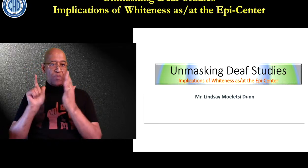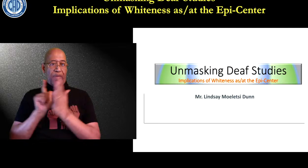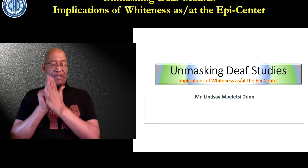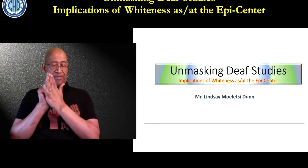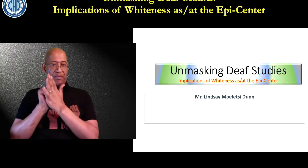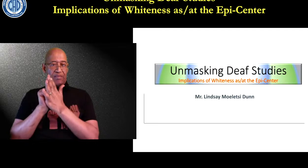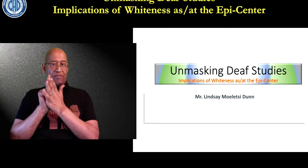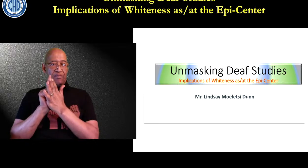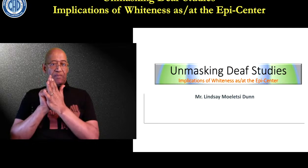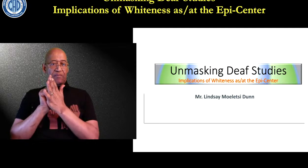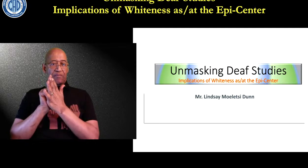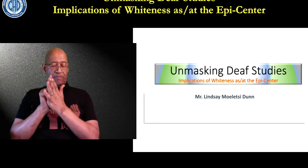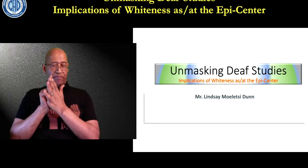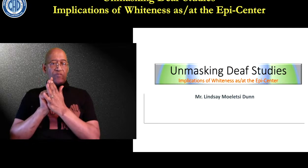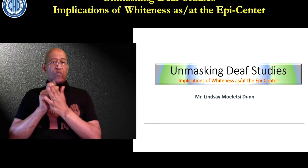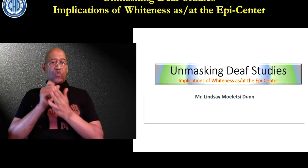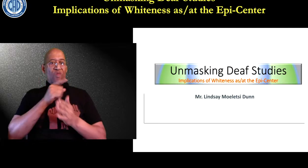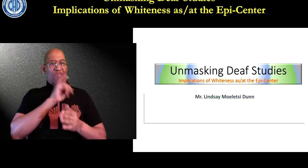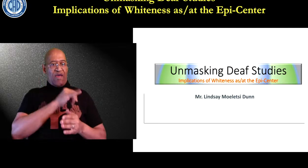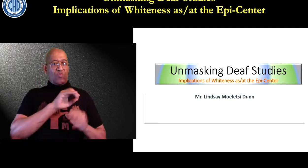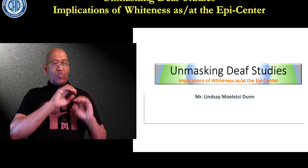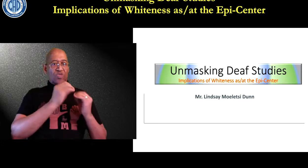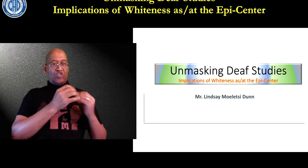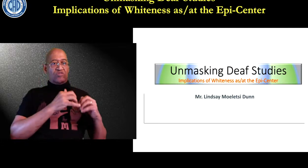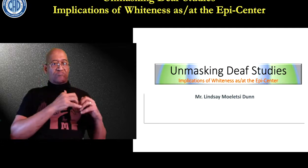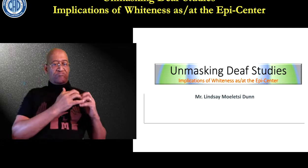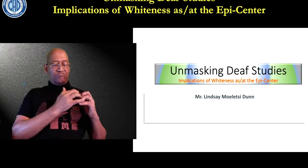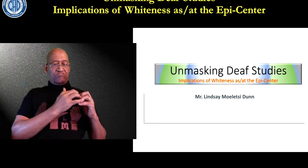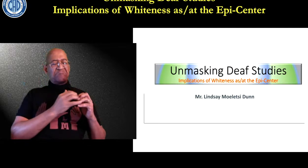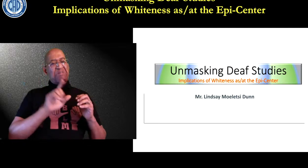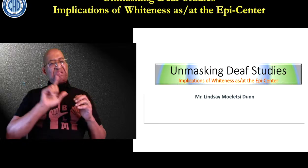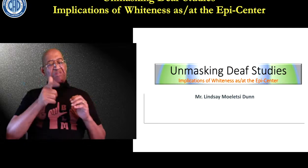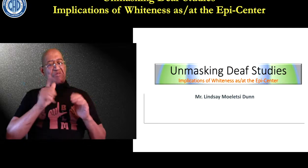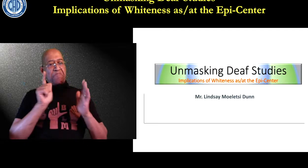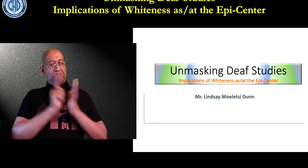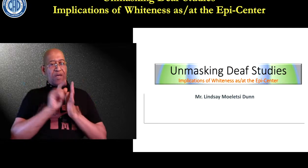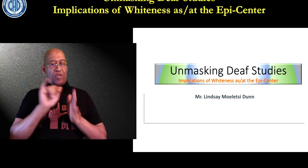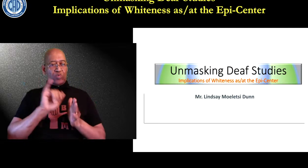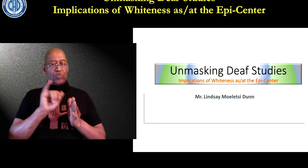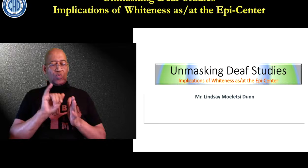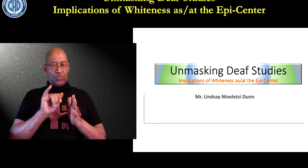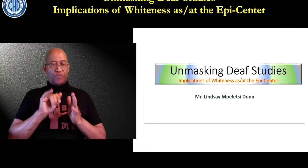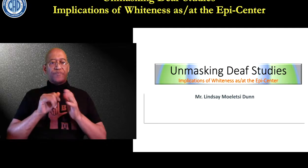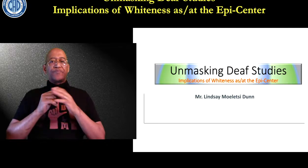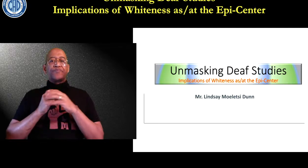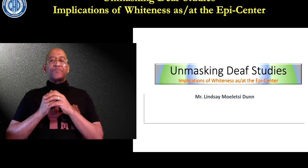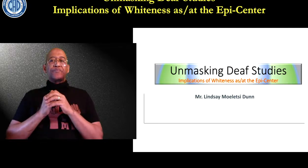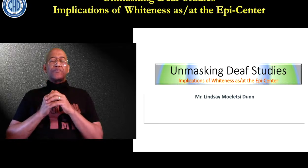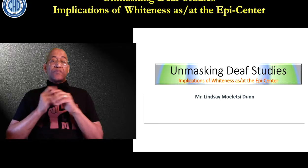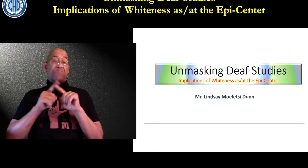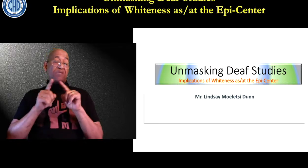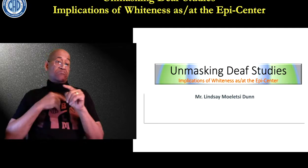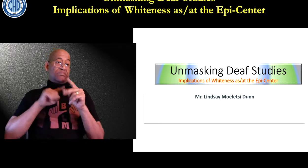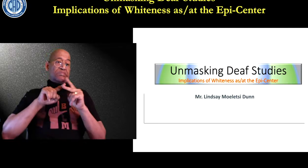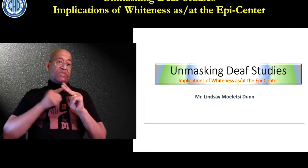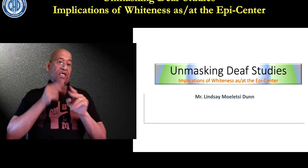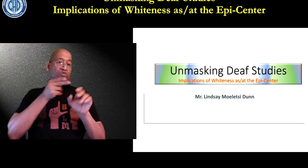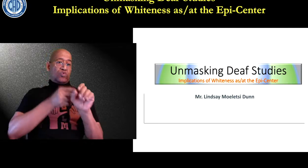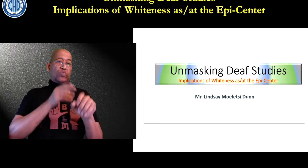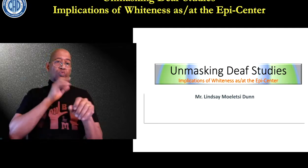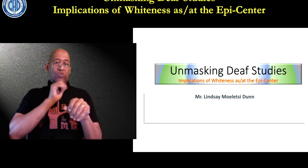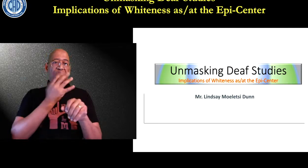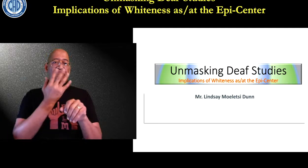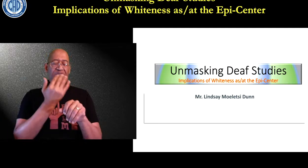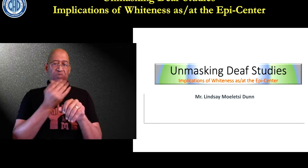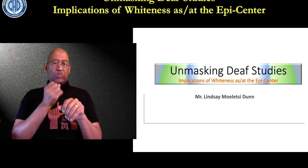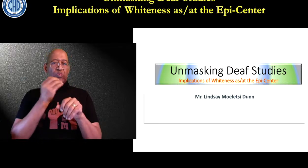systems because Black political organizations were not allowed.